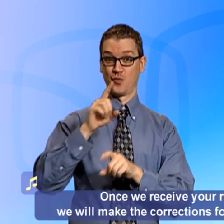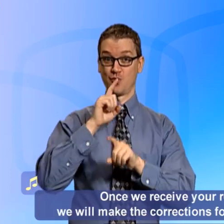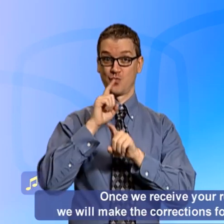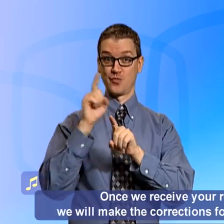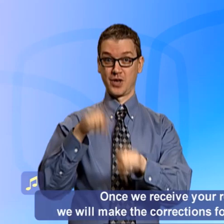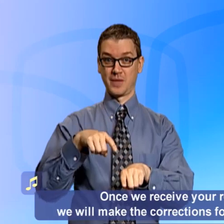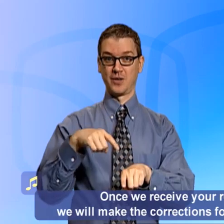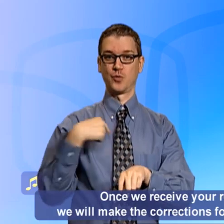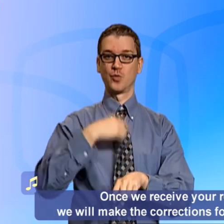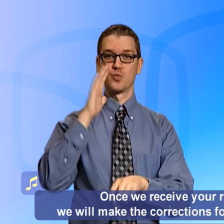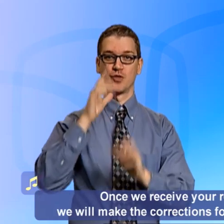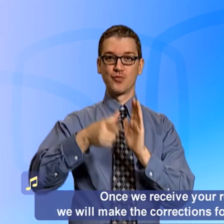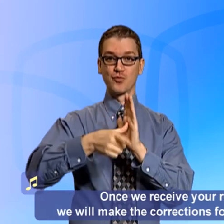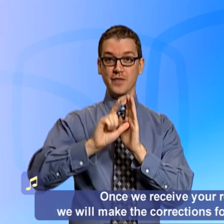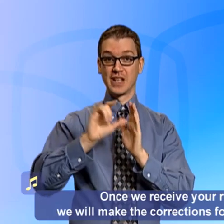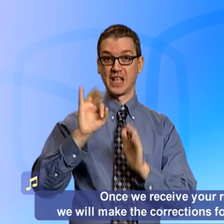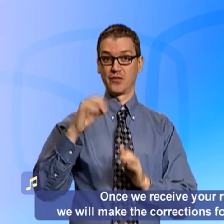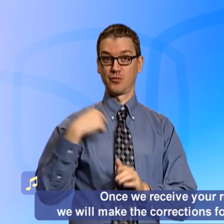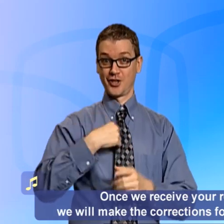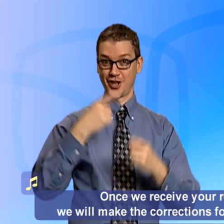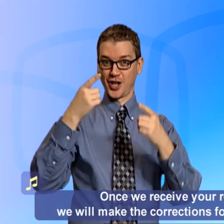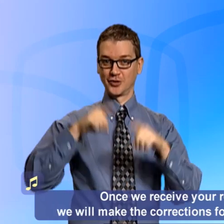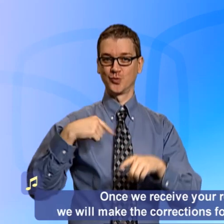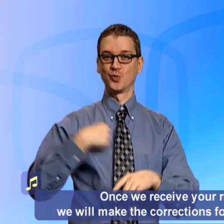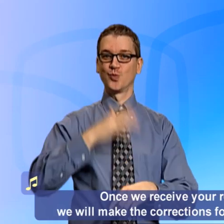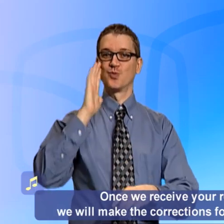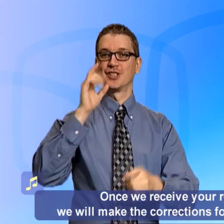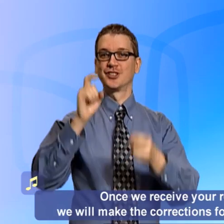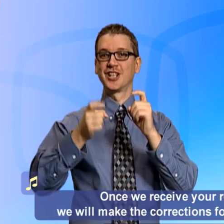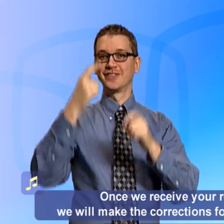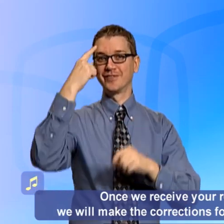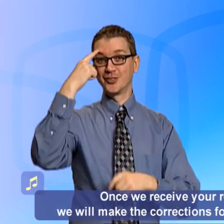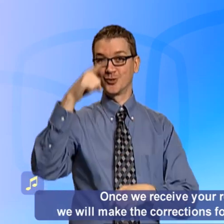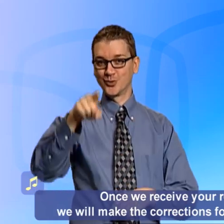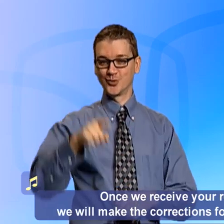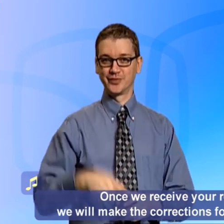Once we receive your response, we will make the corrections for you if we agree.